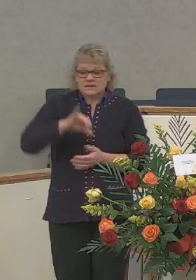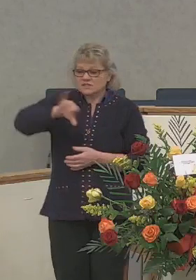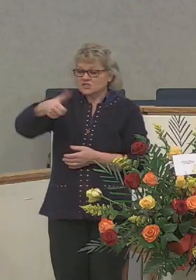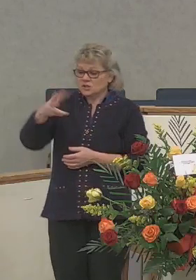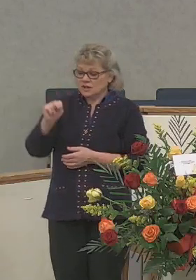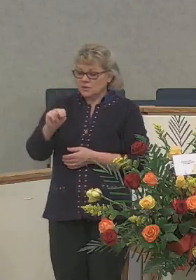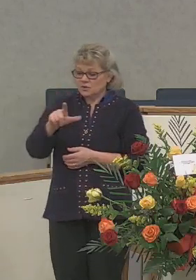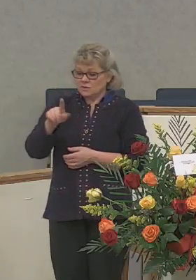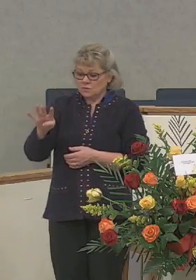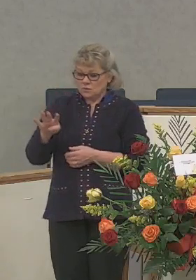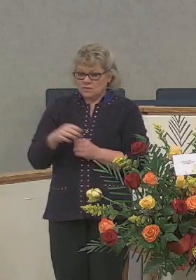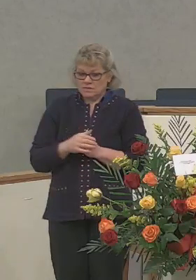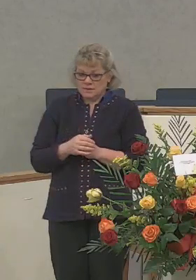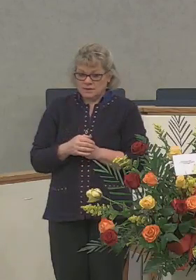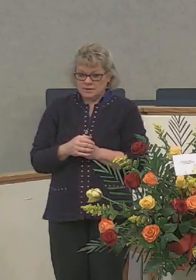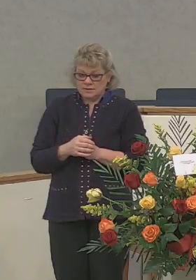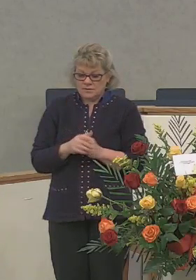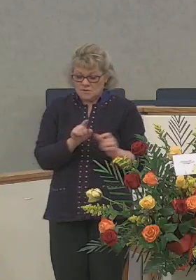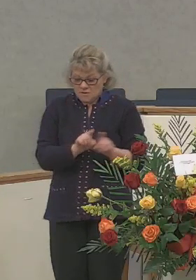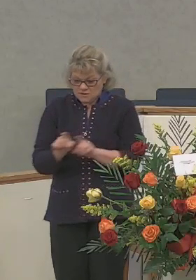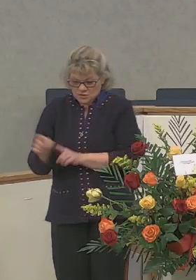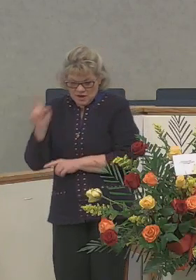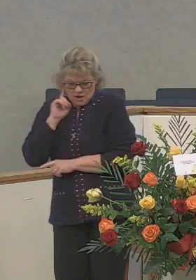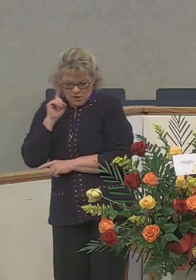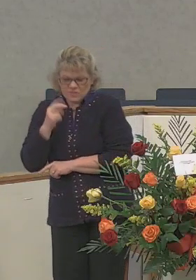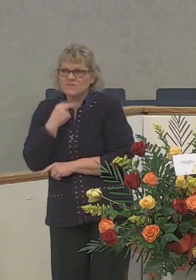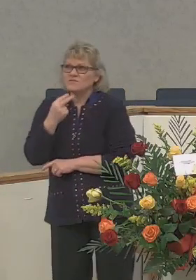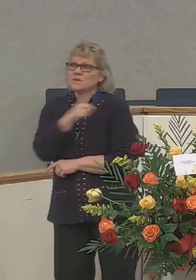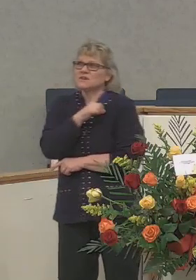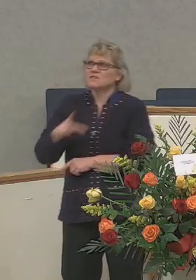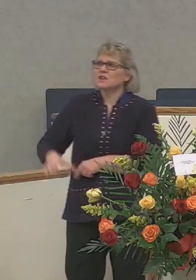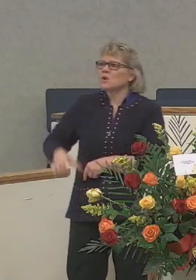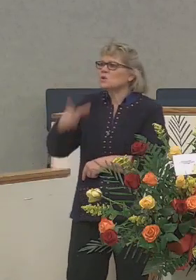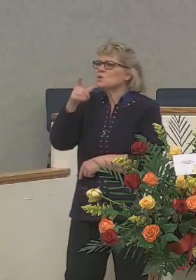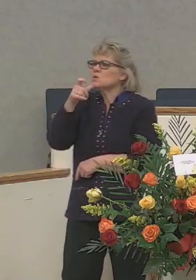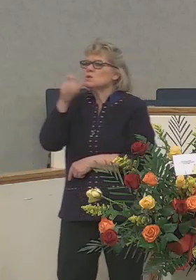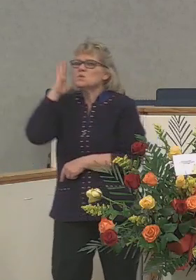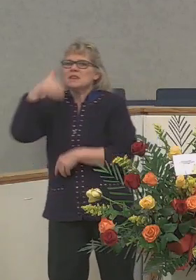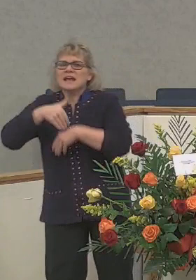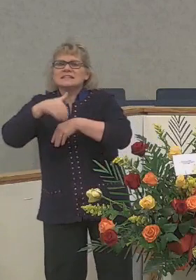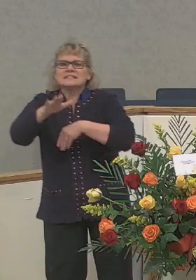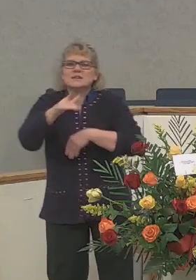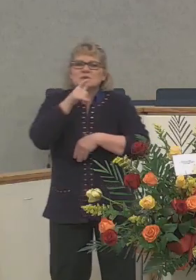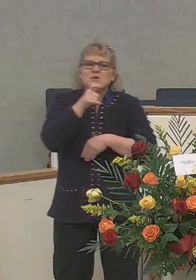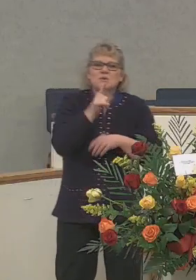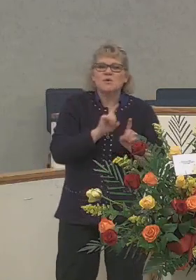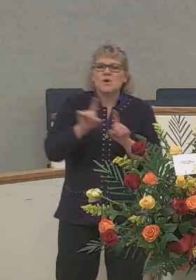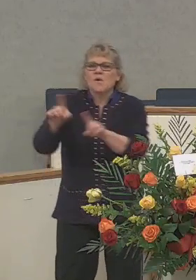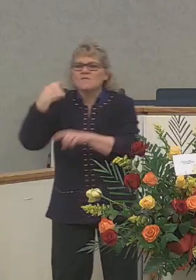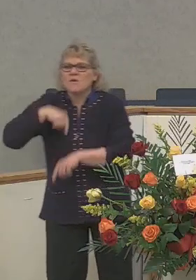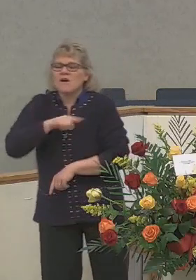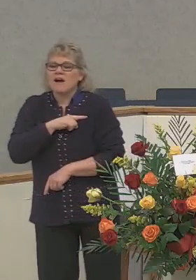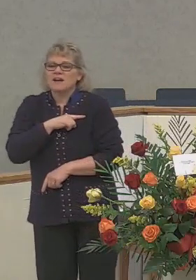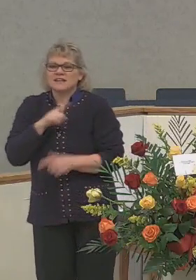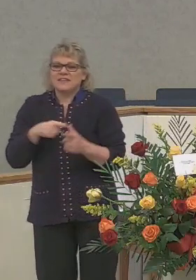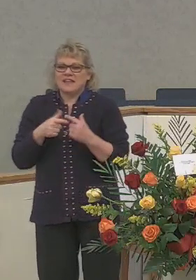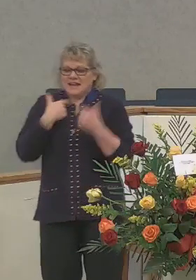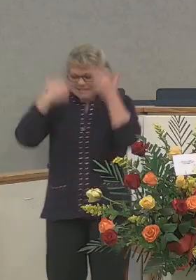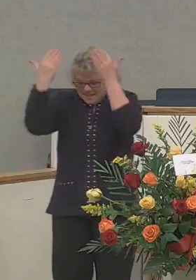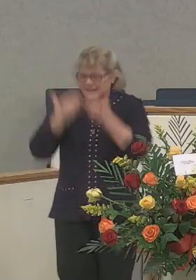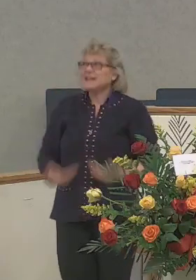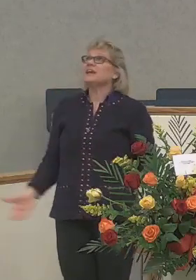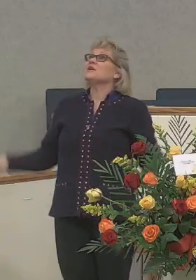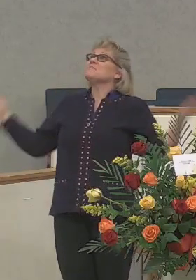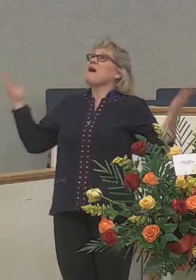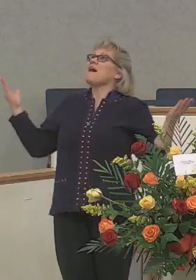January 24th. Also, I heard the voice of the Lord saying, whom shall I send and who will go for us? Then I said, here am I,